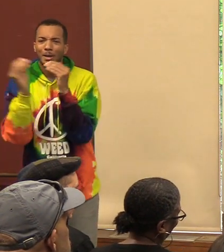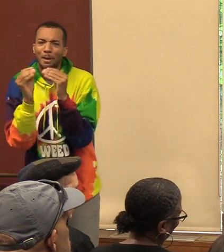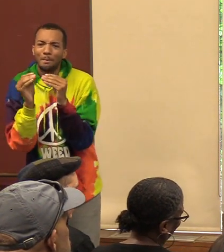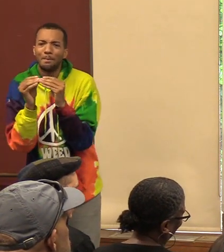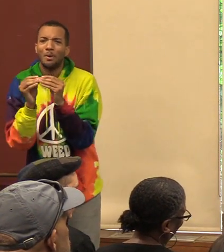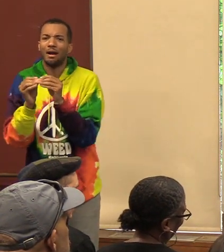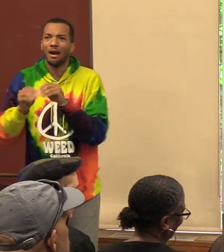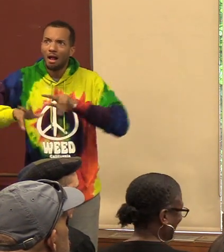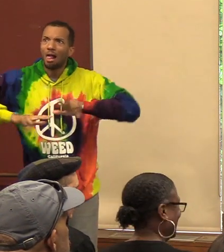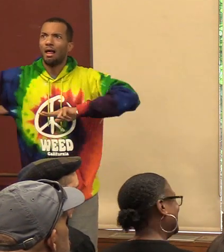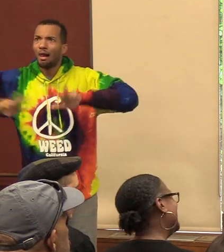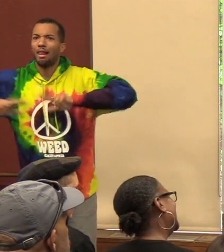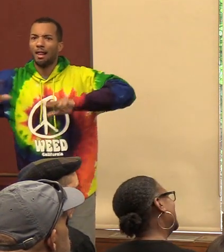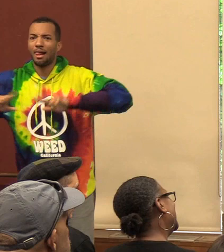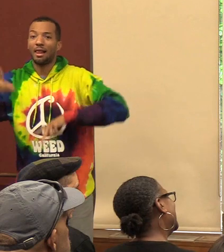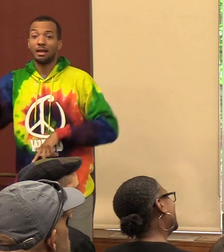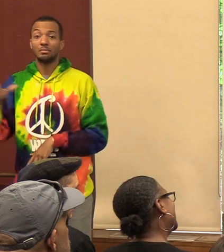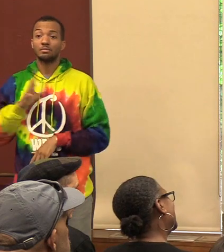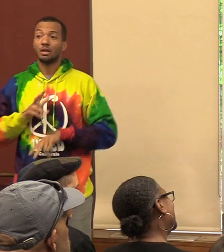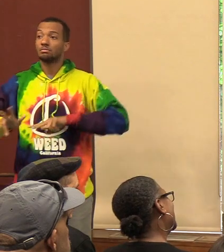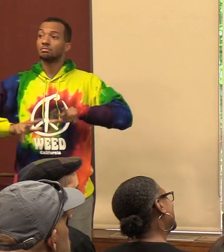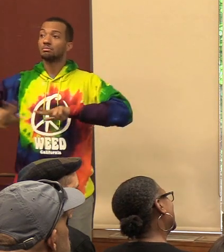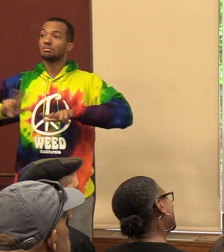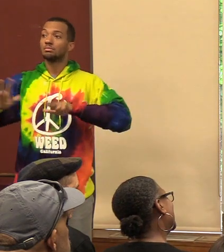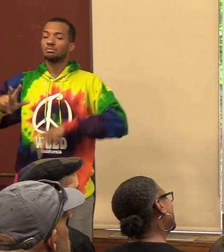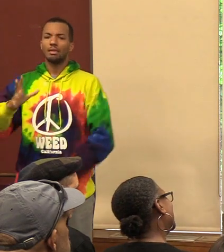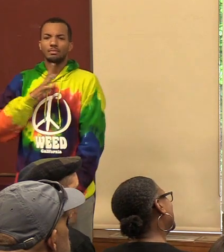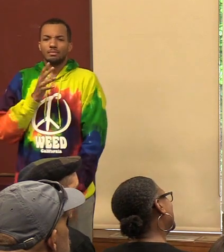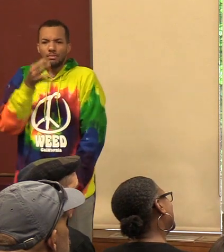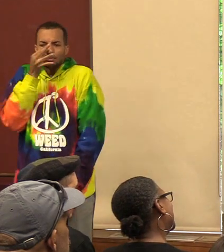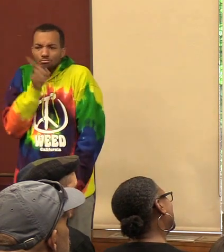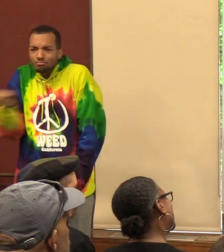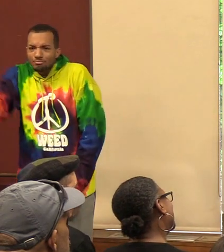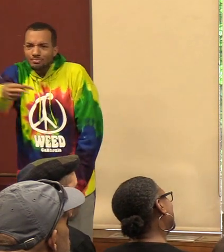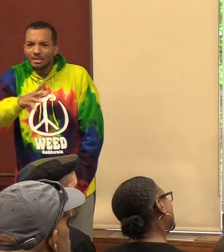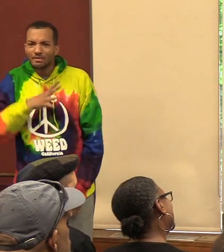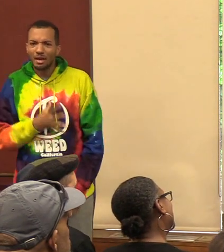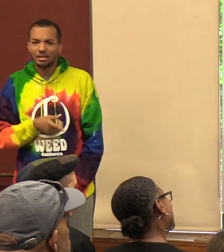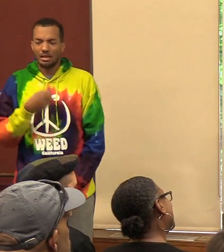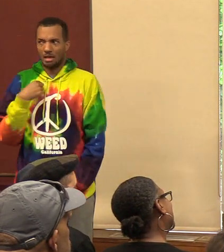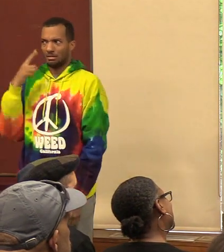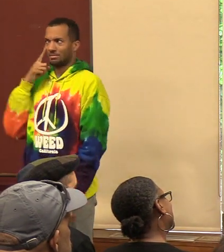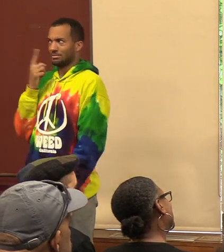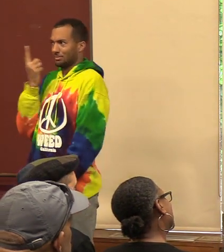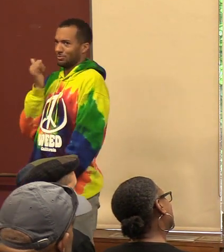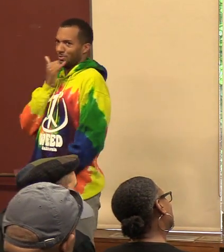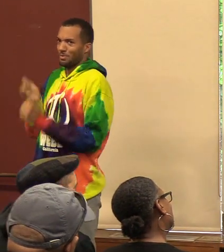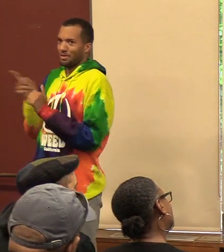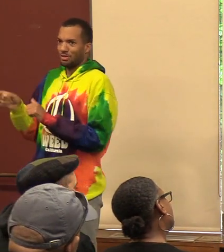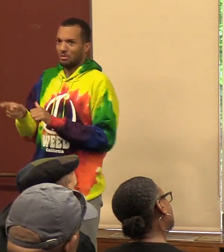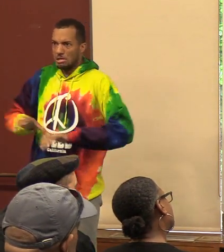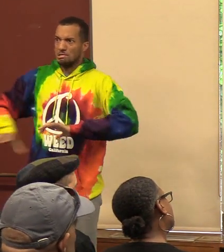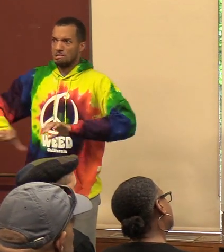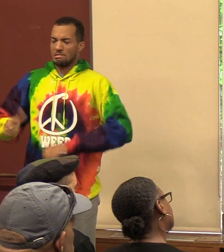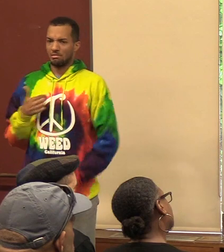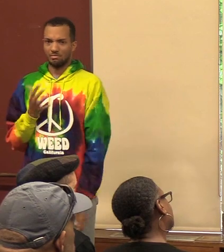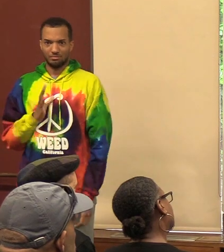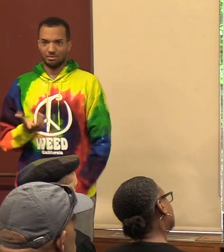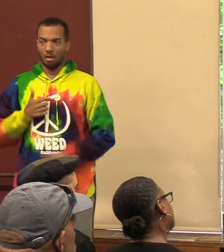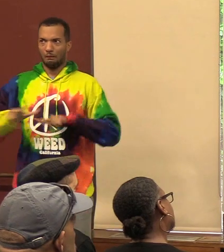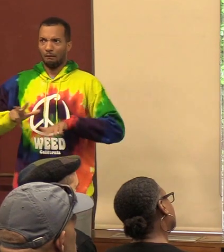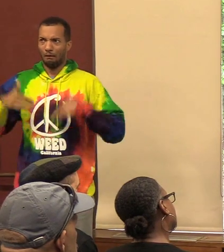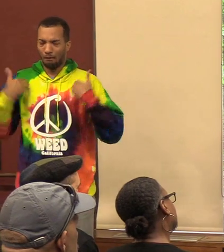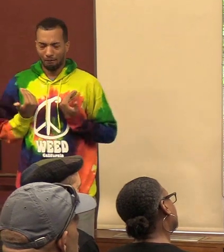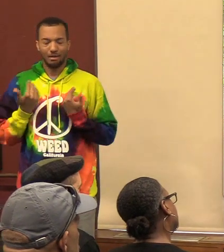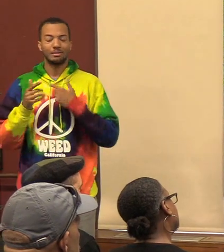more heels? And he would just be, just this one right around the corner. I was like, something's wrong with this man. But after we got done with the run, I thought to